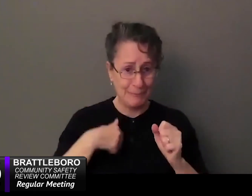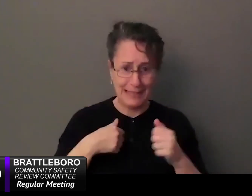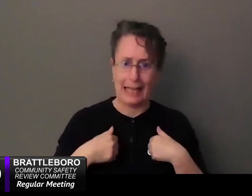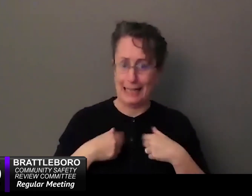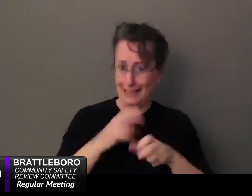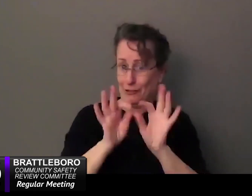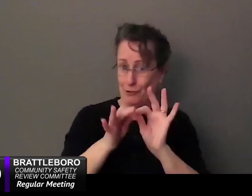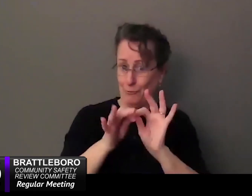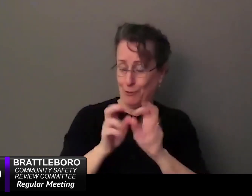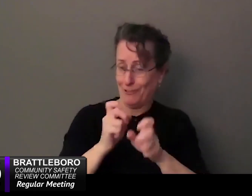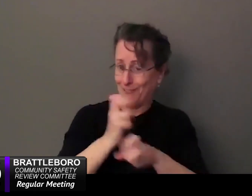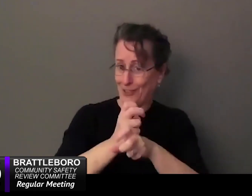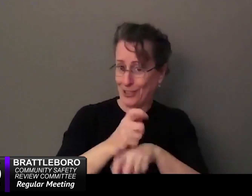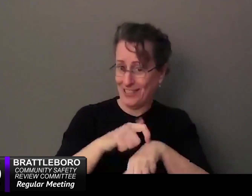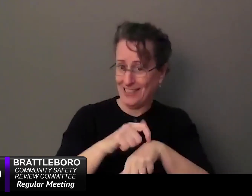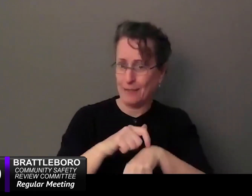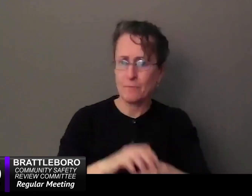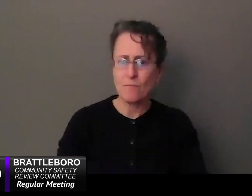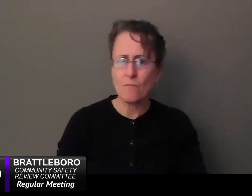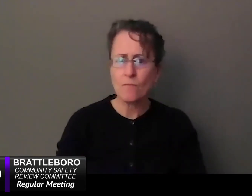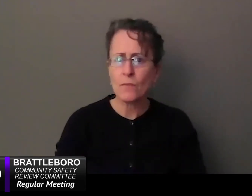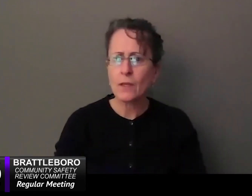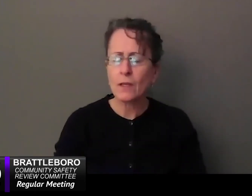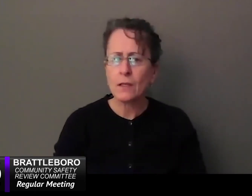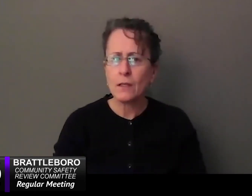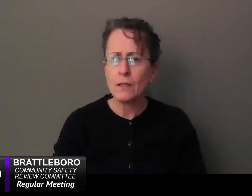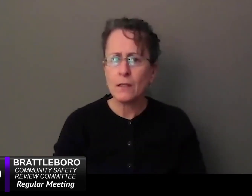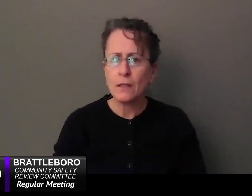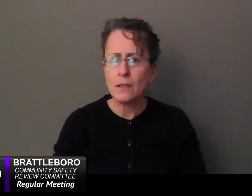So I am a white person.